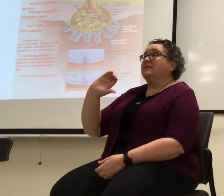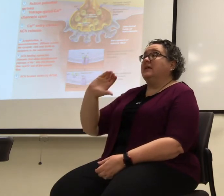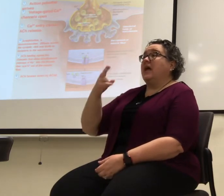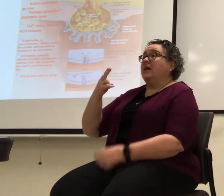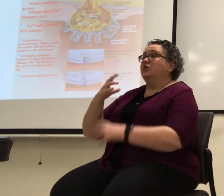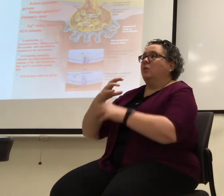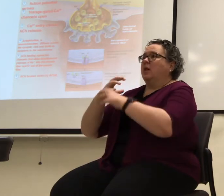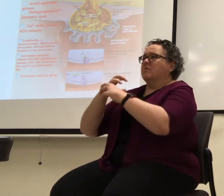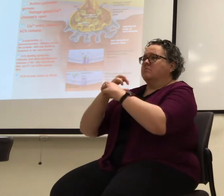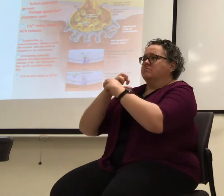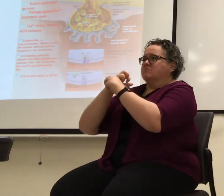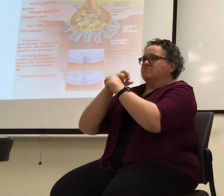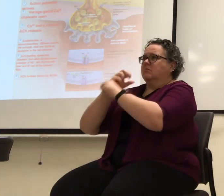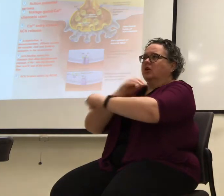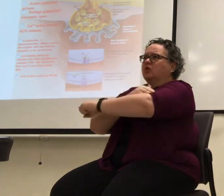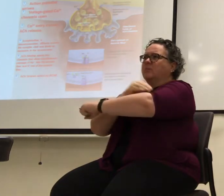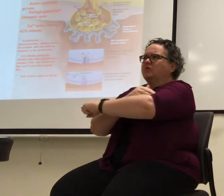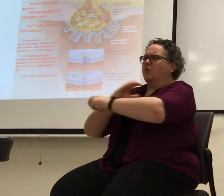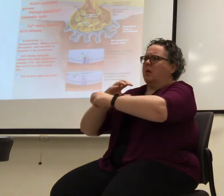From synapse.